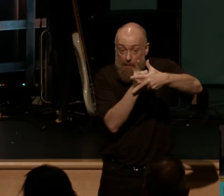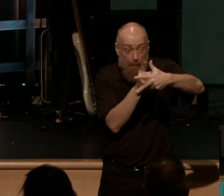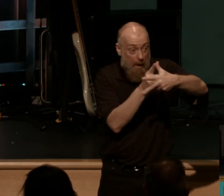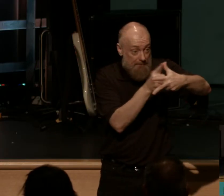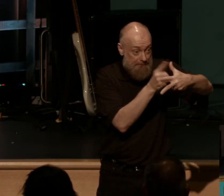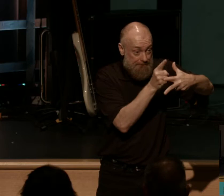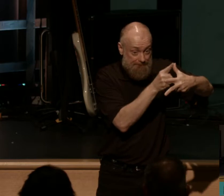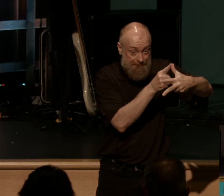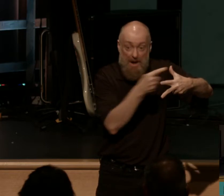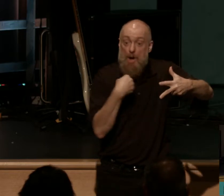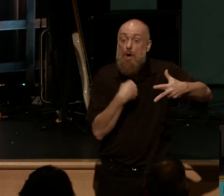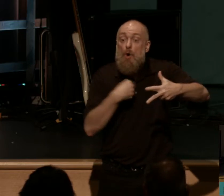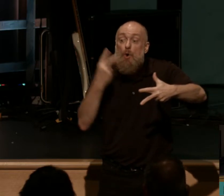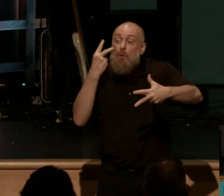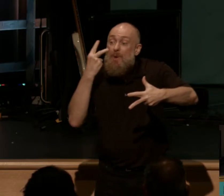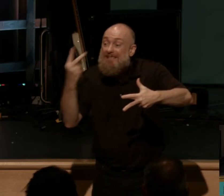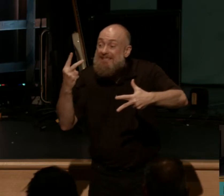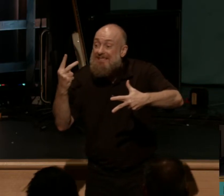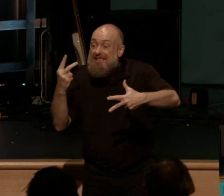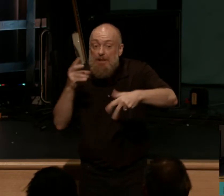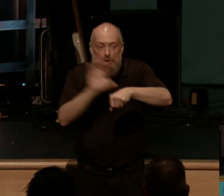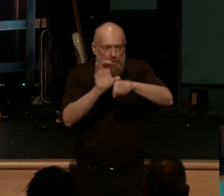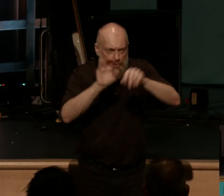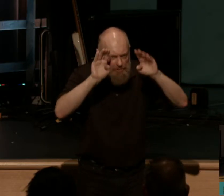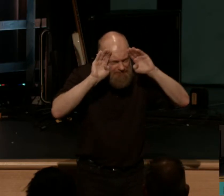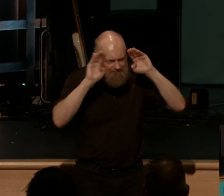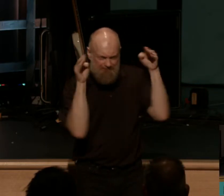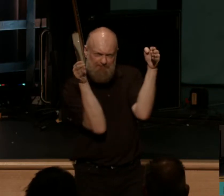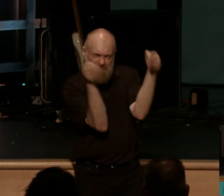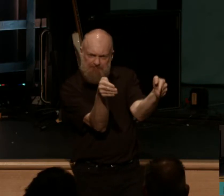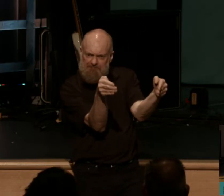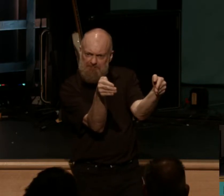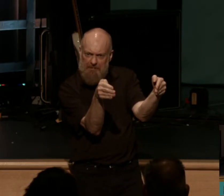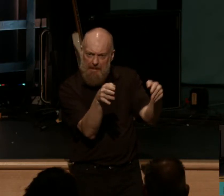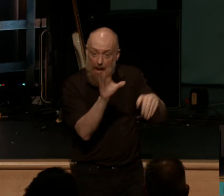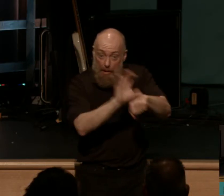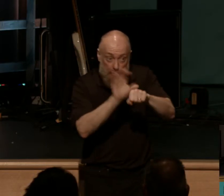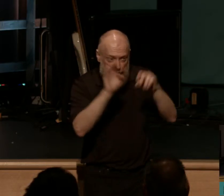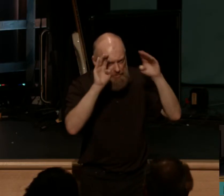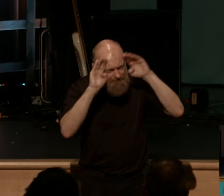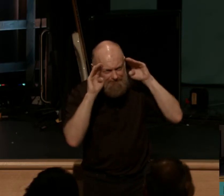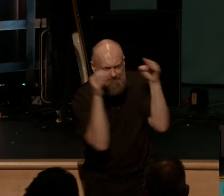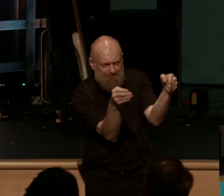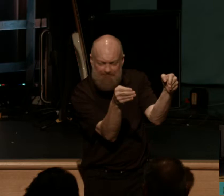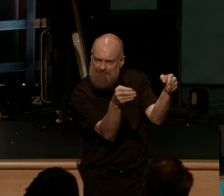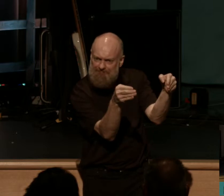evening is this. We see in the early church steadfast devotion. The mark of the blessed church right away,